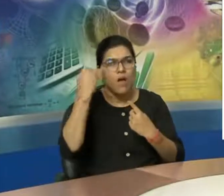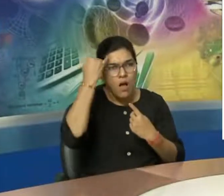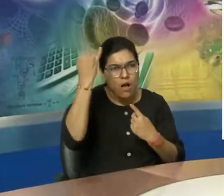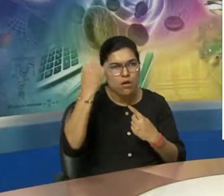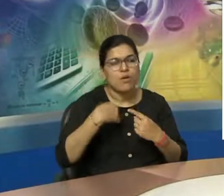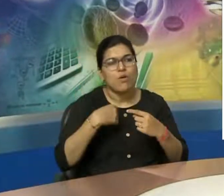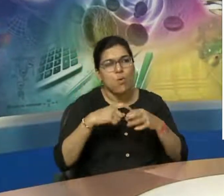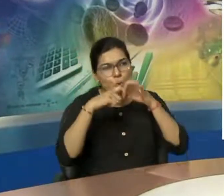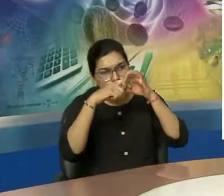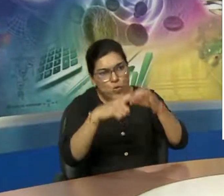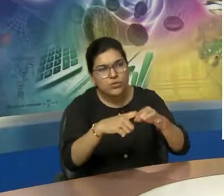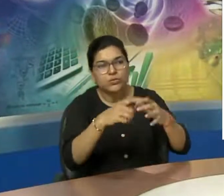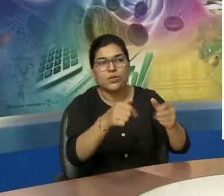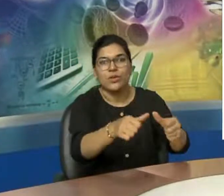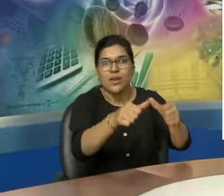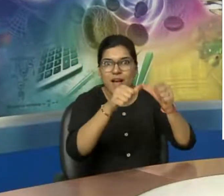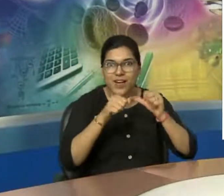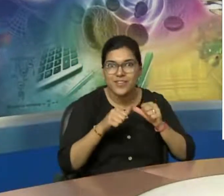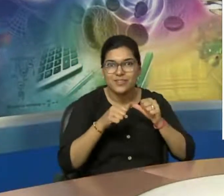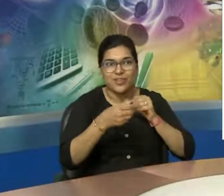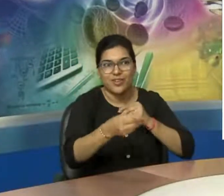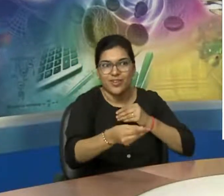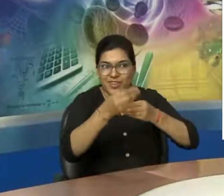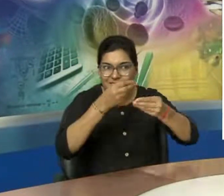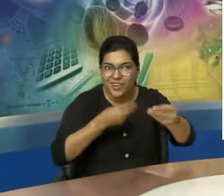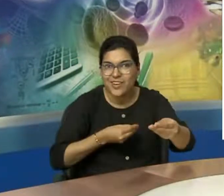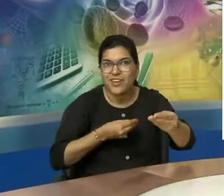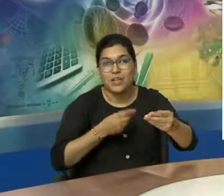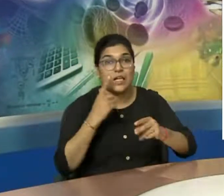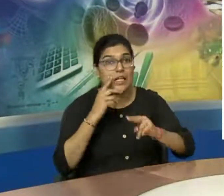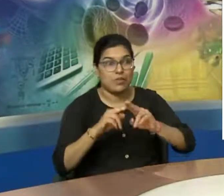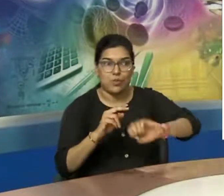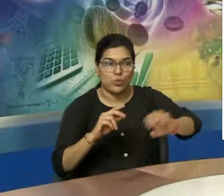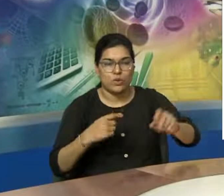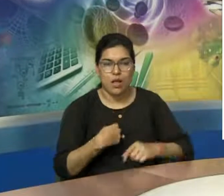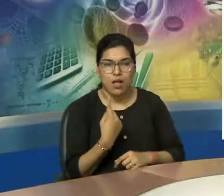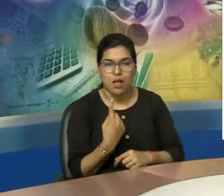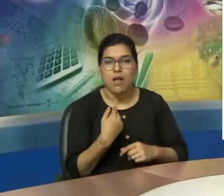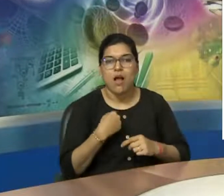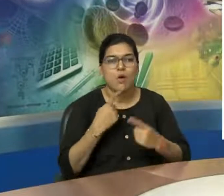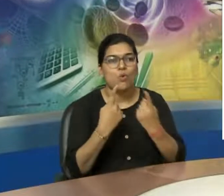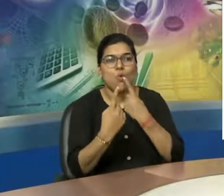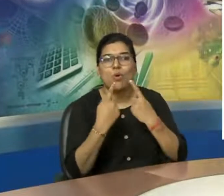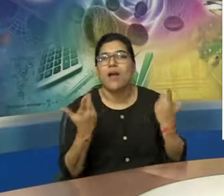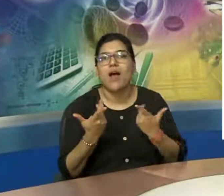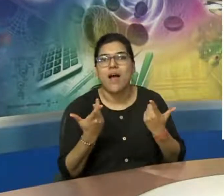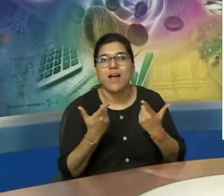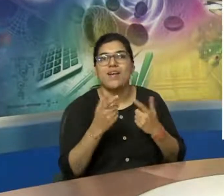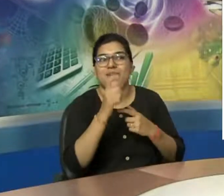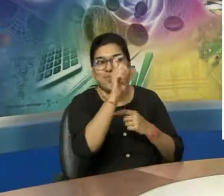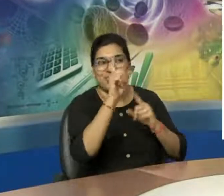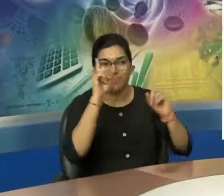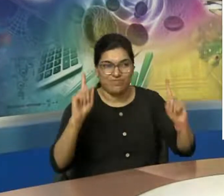During interaction, generally we need two people so that we can communicate with the other person.